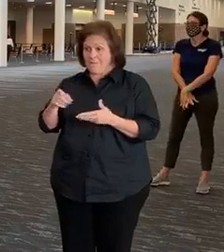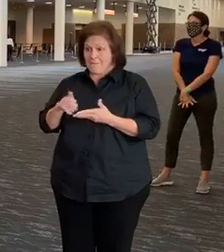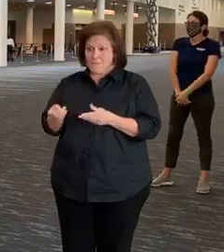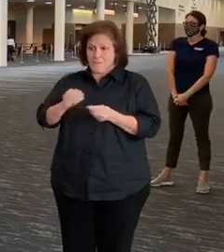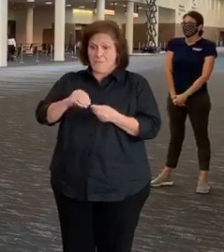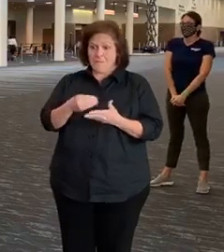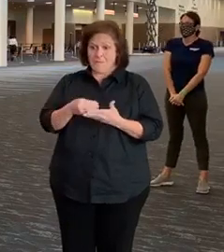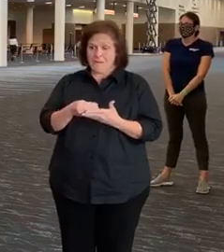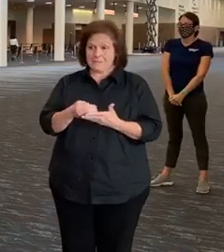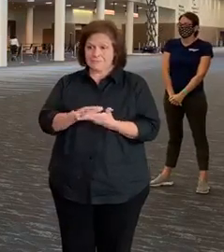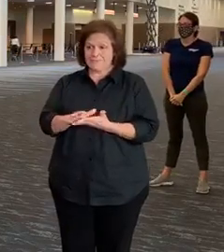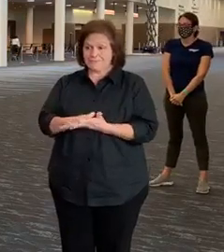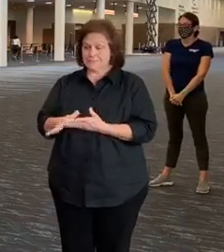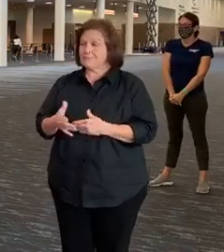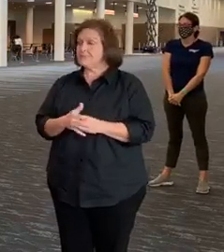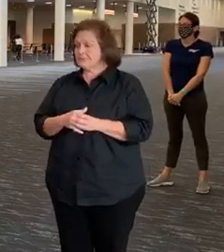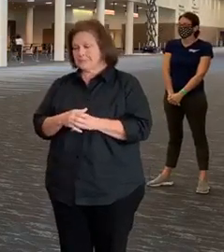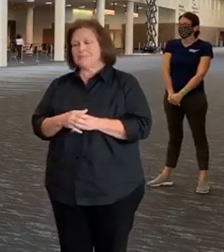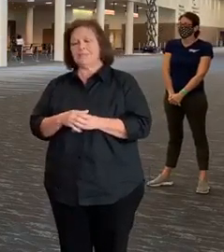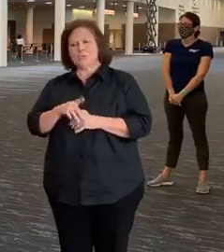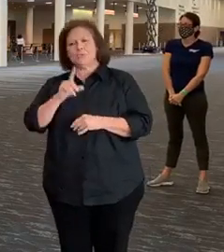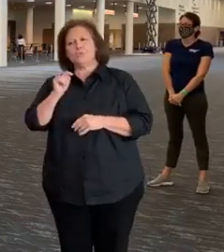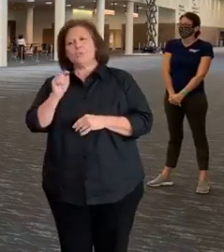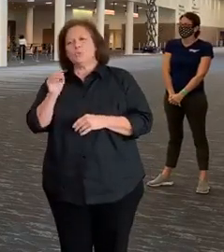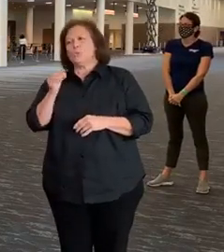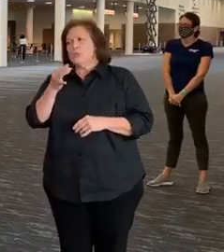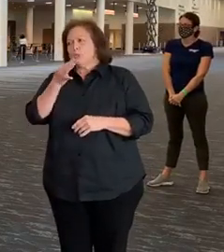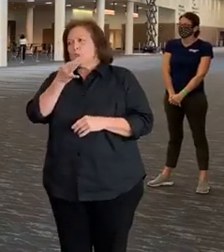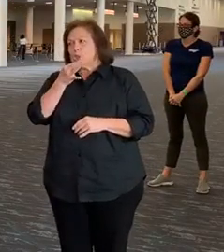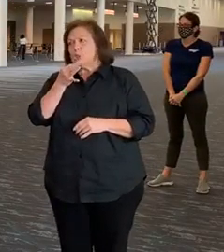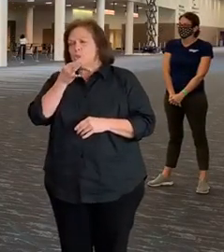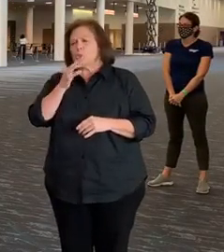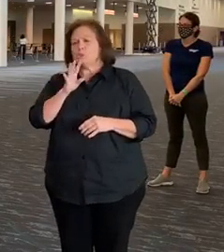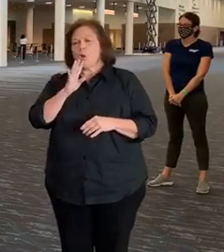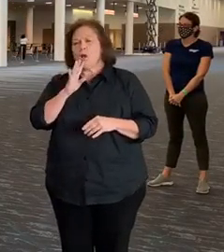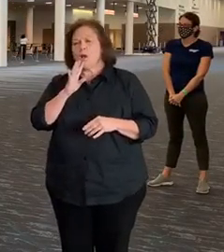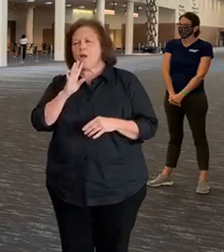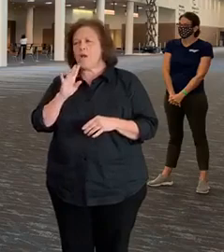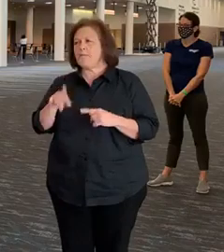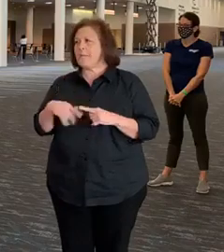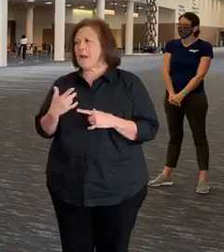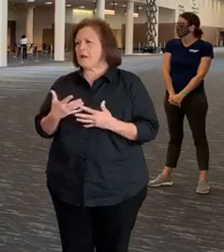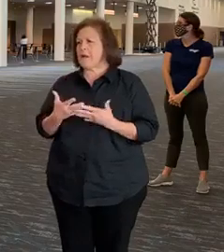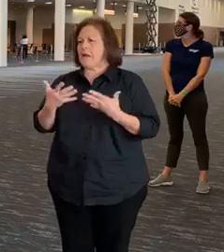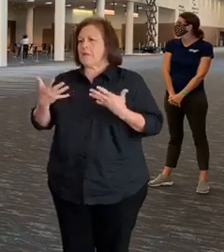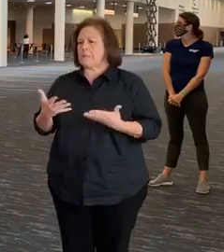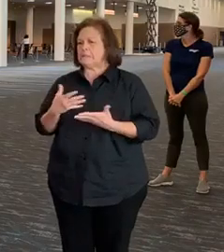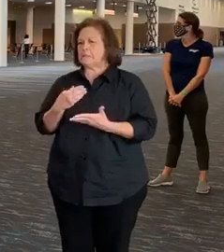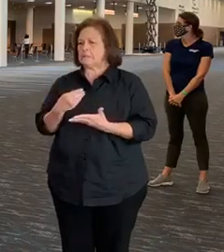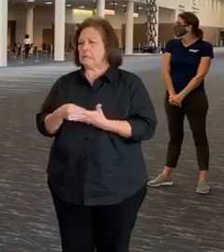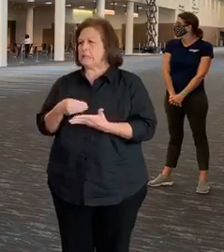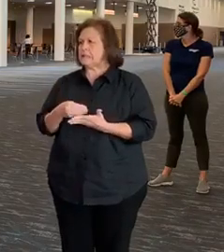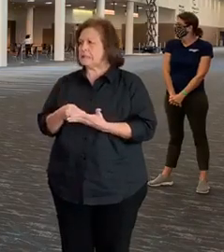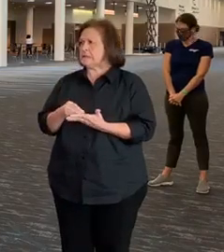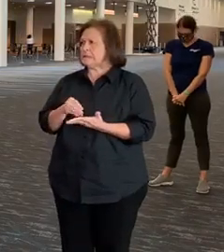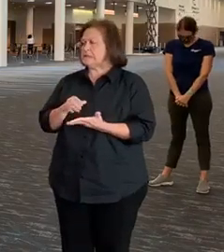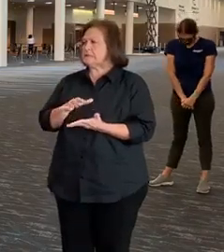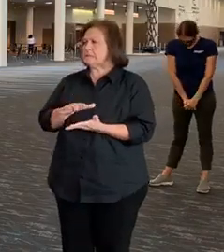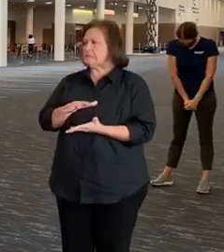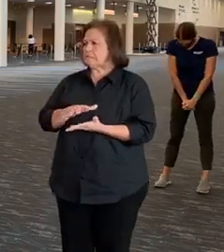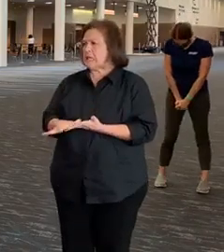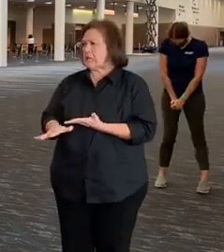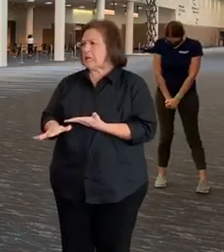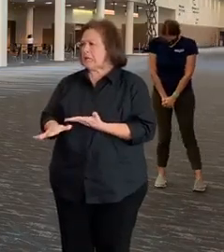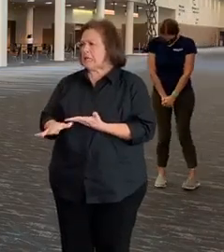city right now? I will say that it is too soon to talk about the dollar amount associated with the overall